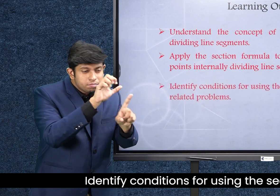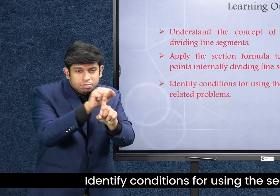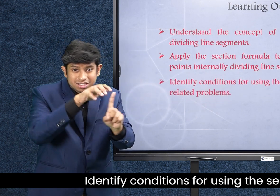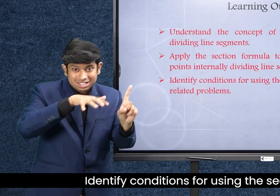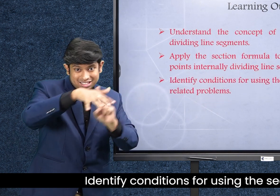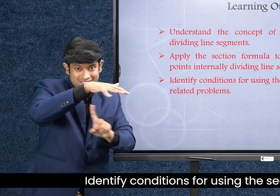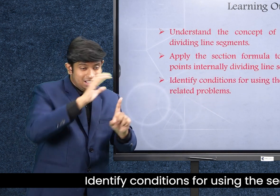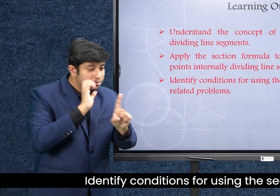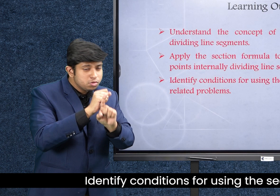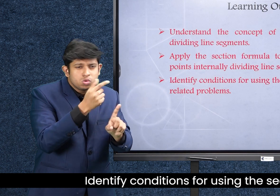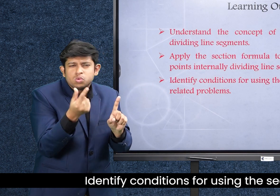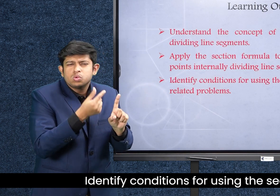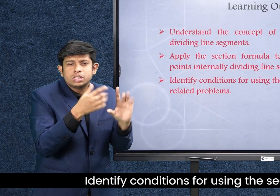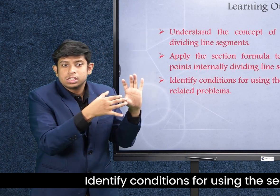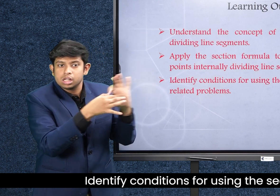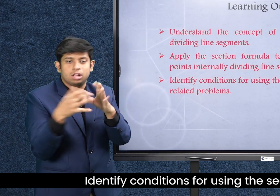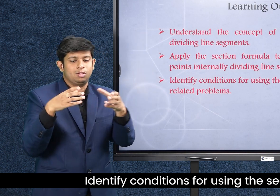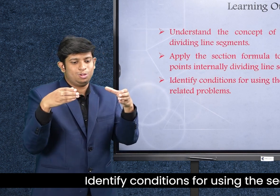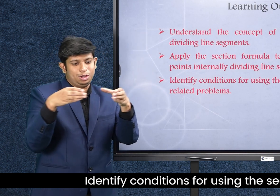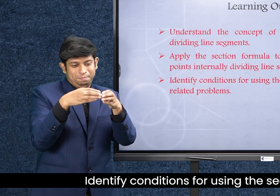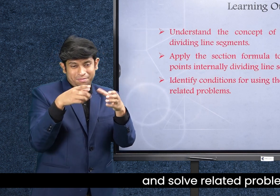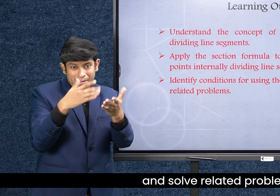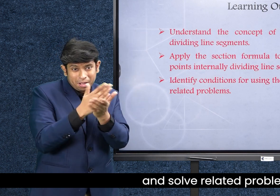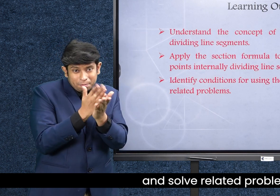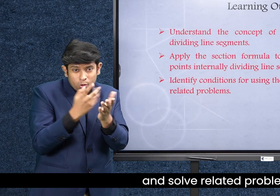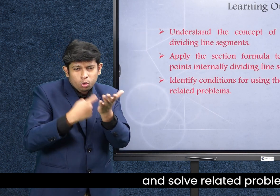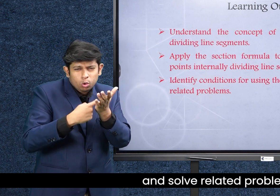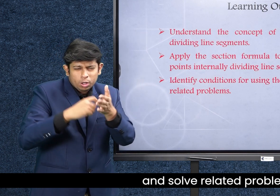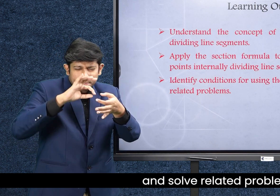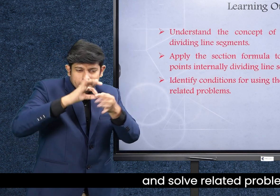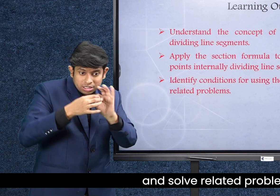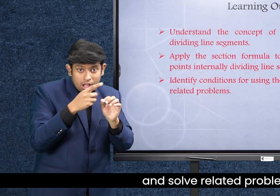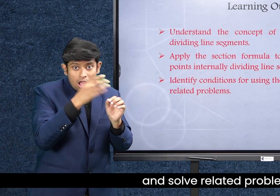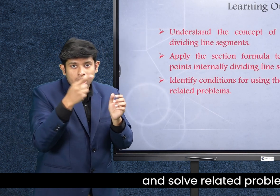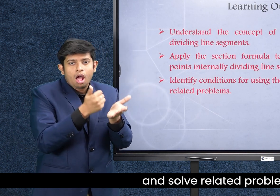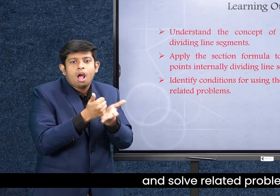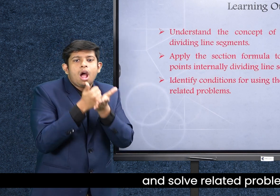Identify conditions for using the section formula and solve related problems.